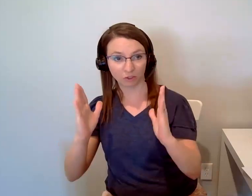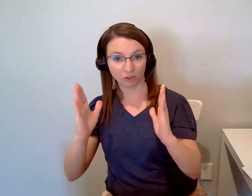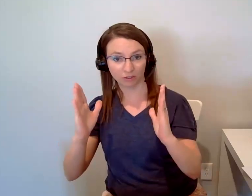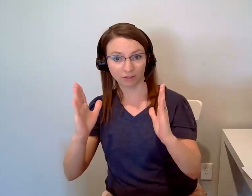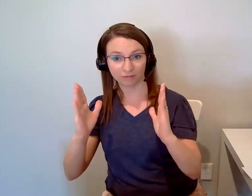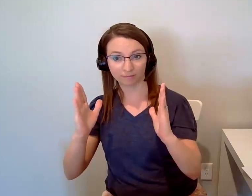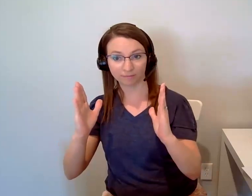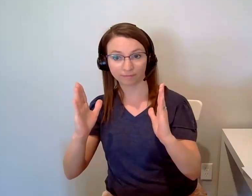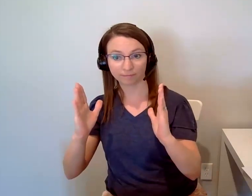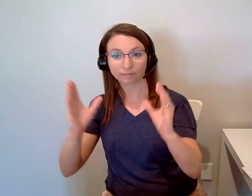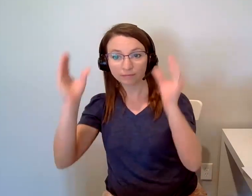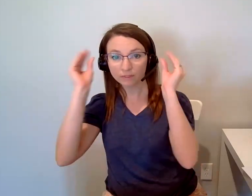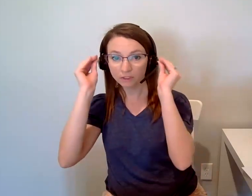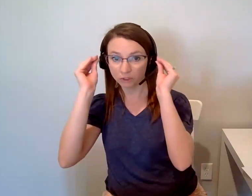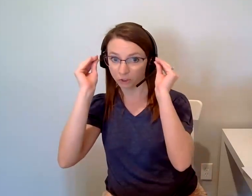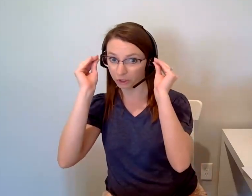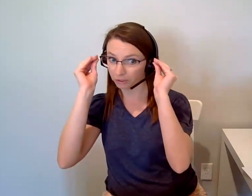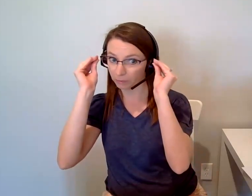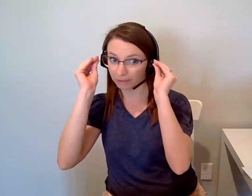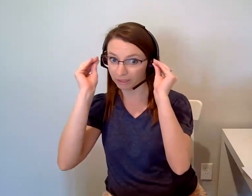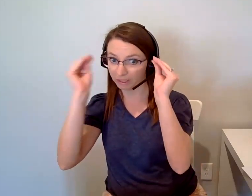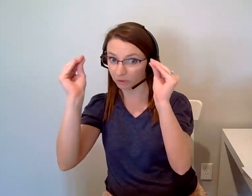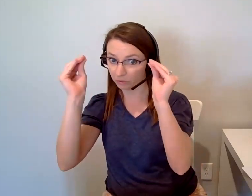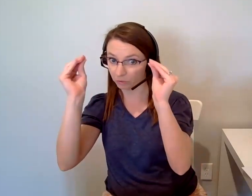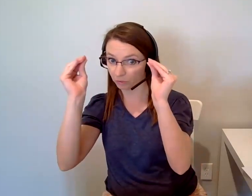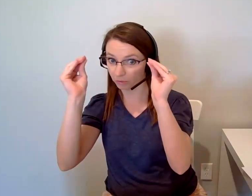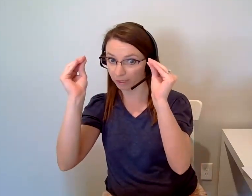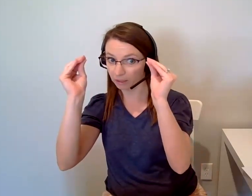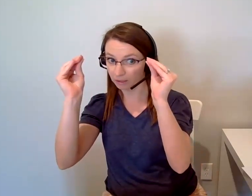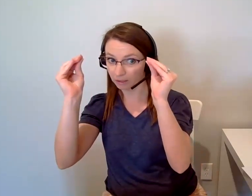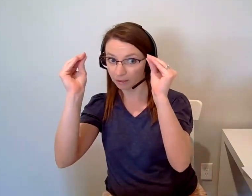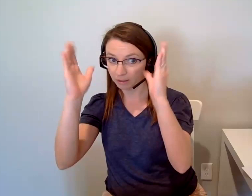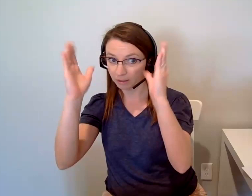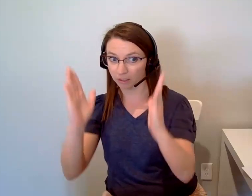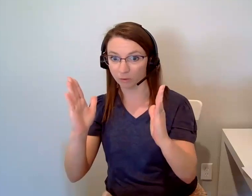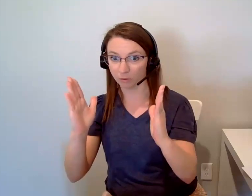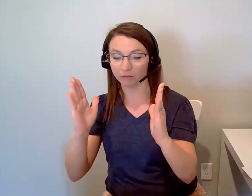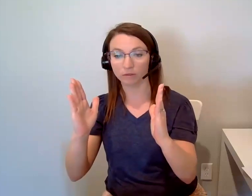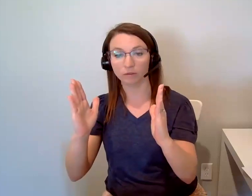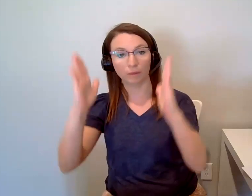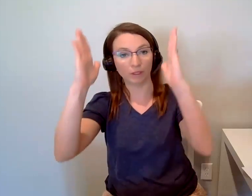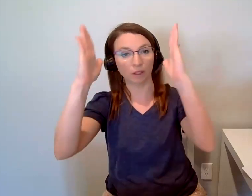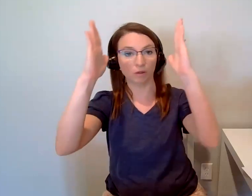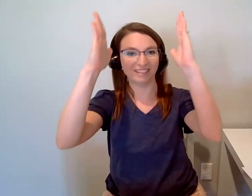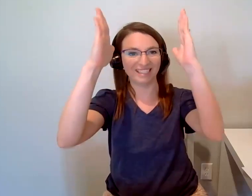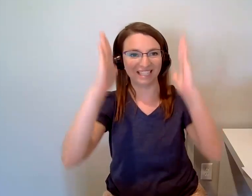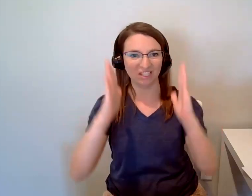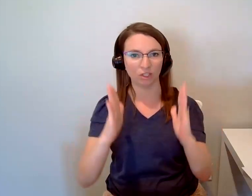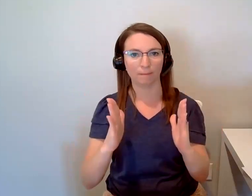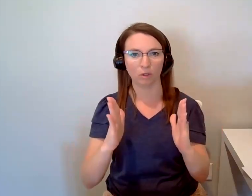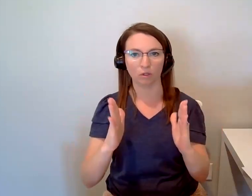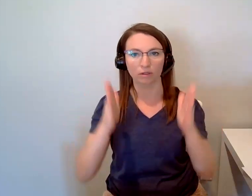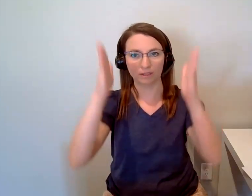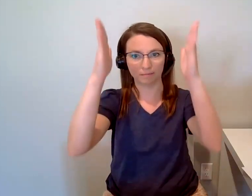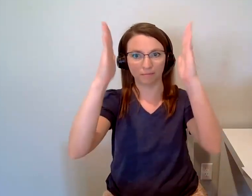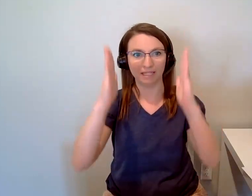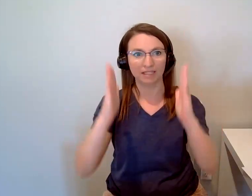teacher. So you're just doing teach real quick, and you're going down to what we call the agent marker. This makes it